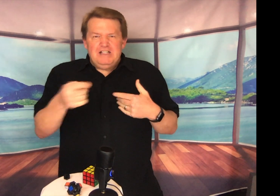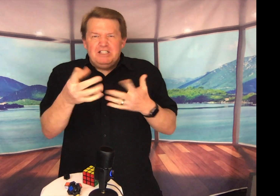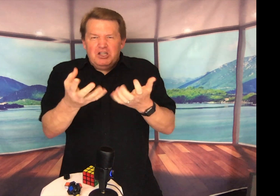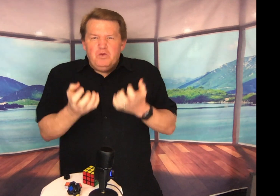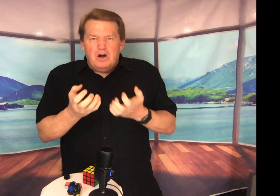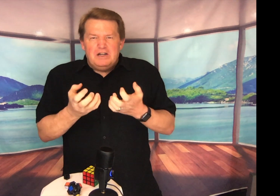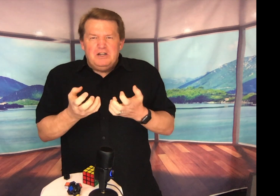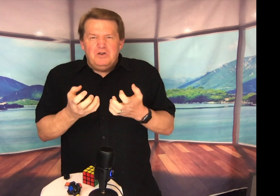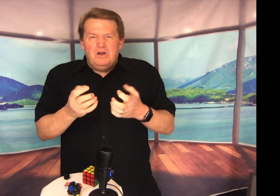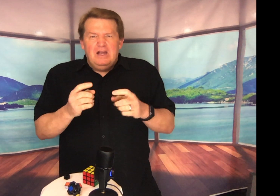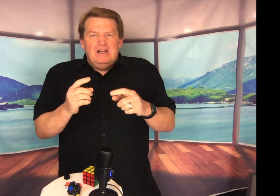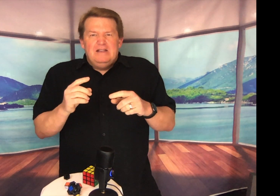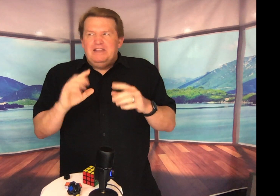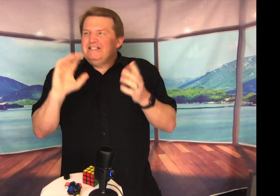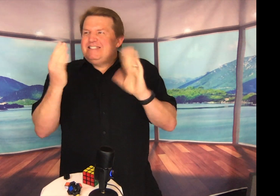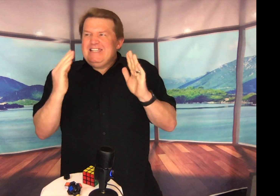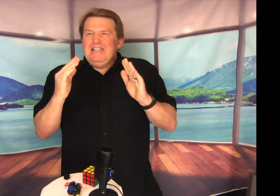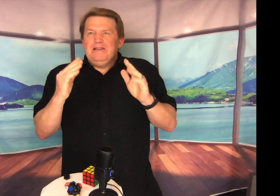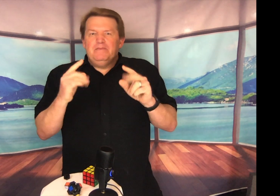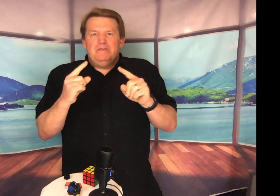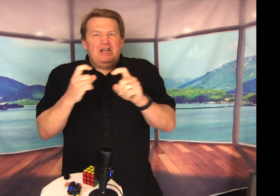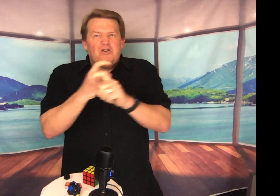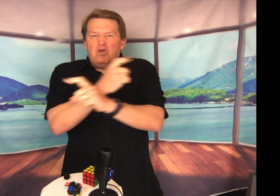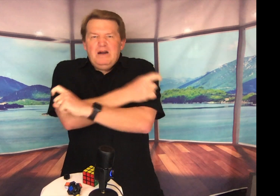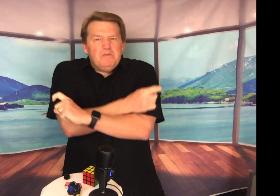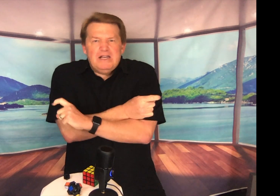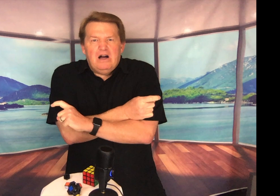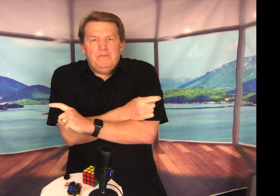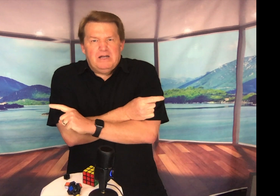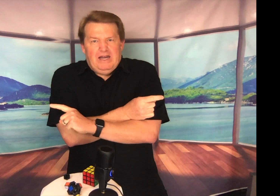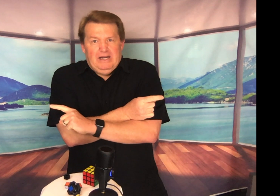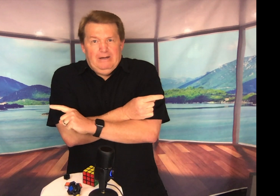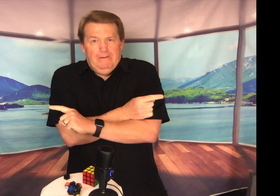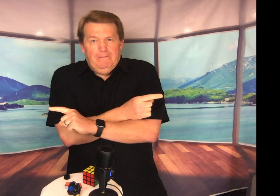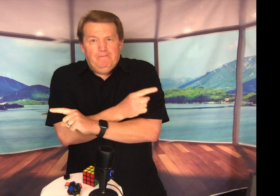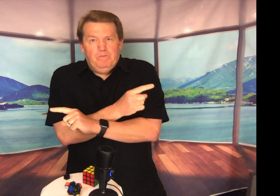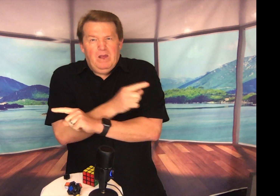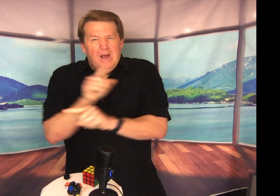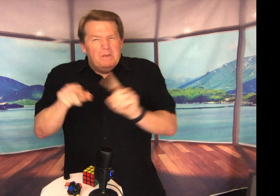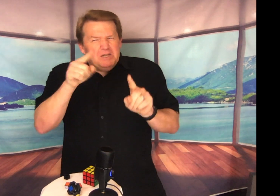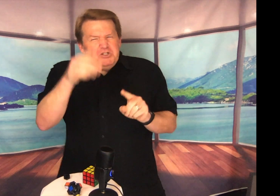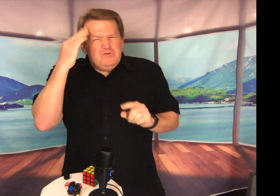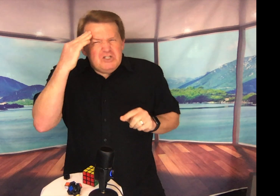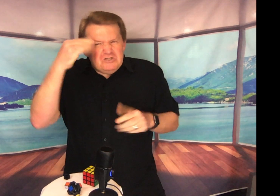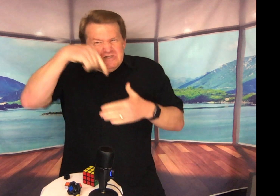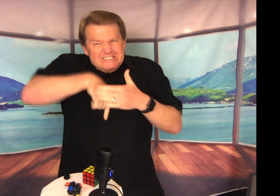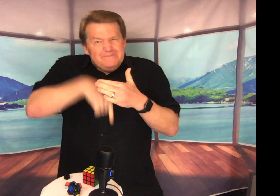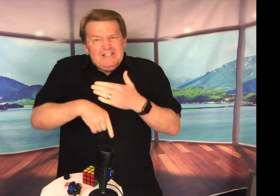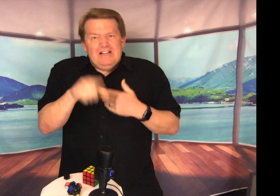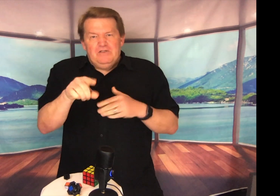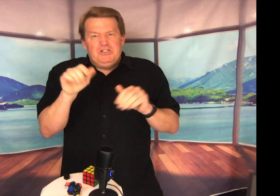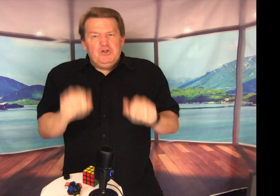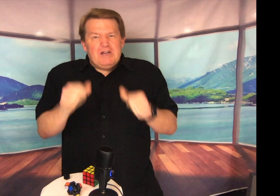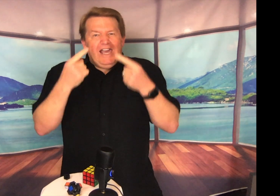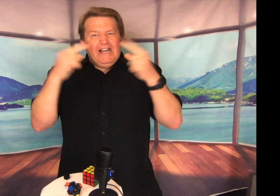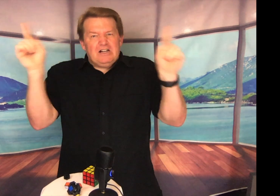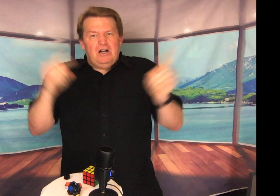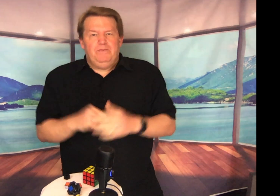that you want to do that seem incredibly complicated, but you know deep down that you can accomplish